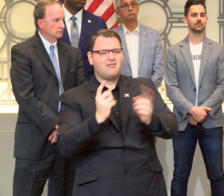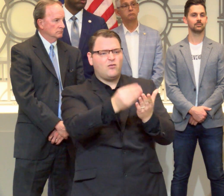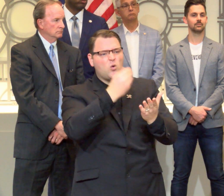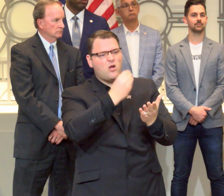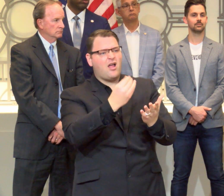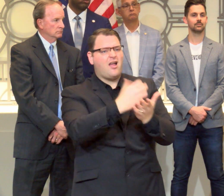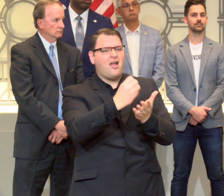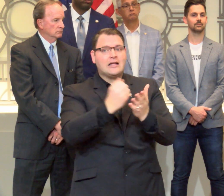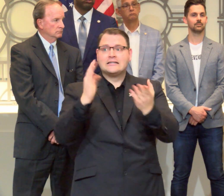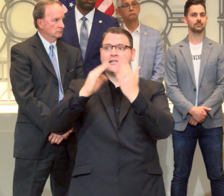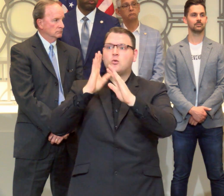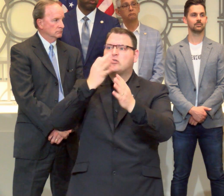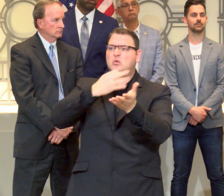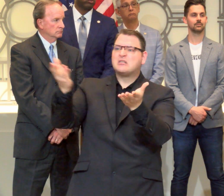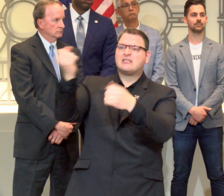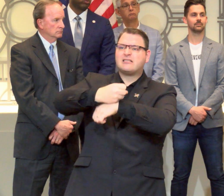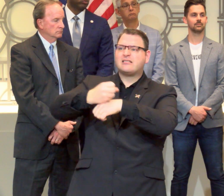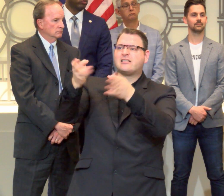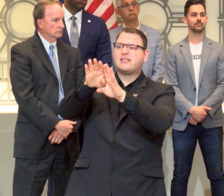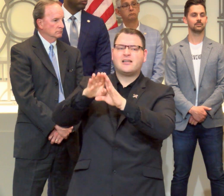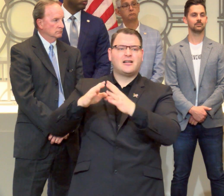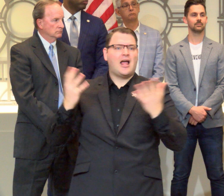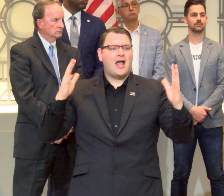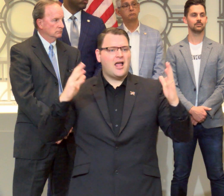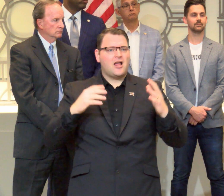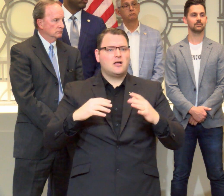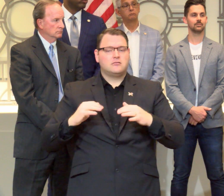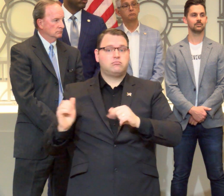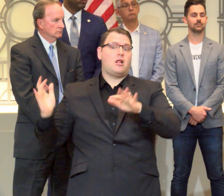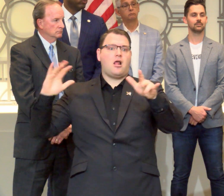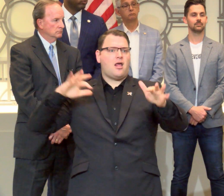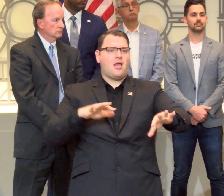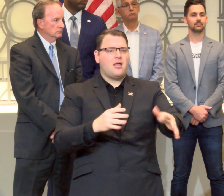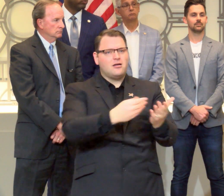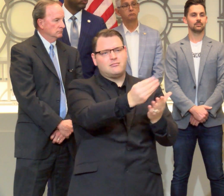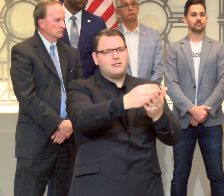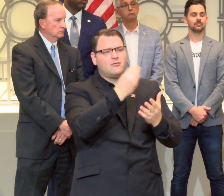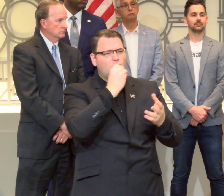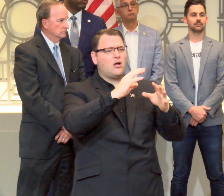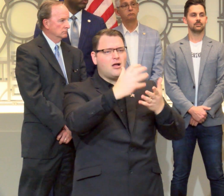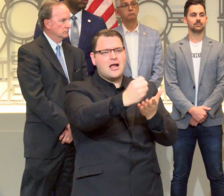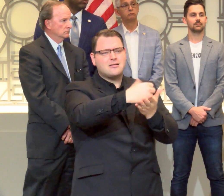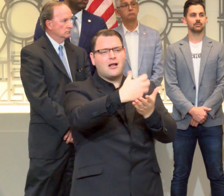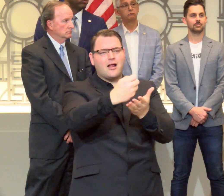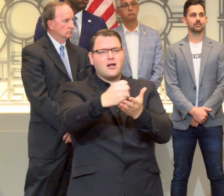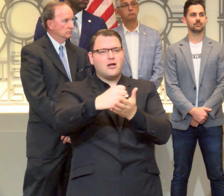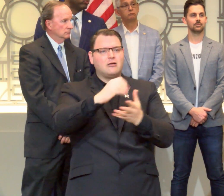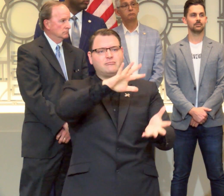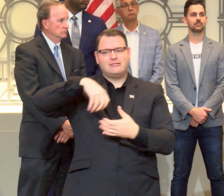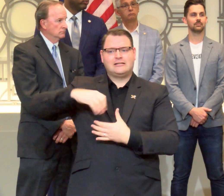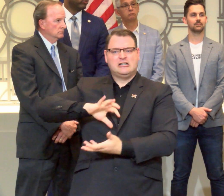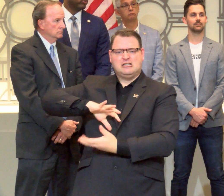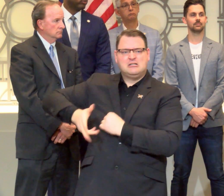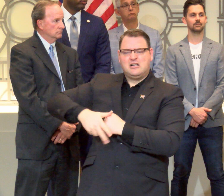down, because that was floating on social media. The city's about to be shut down, so we better go and buy up everything we can that can last